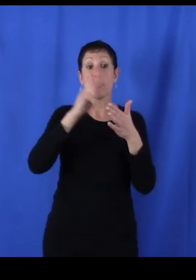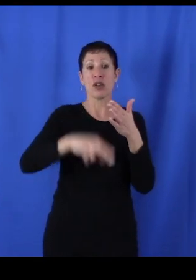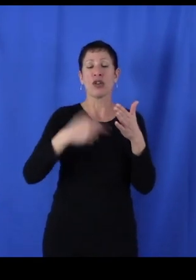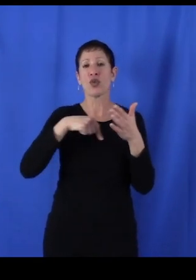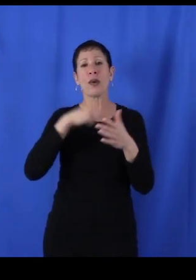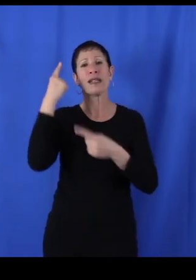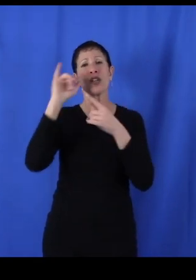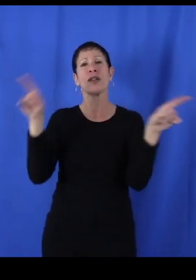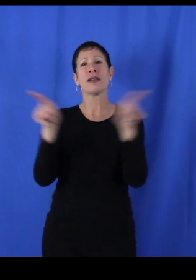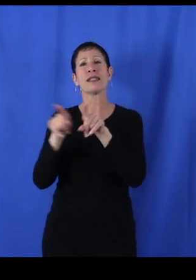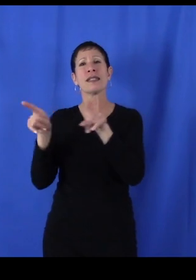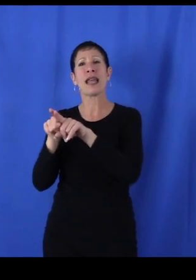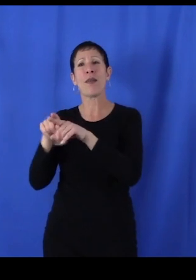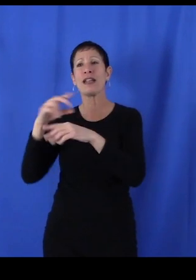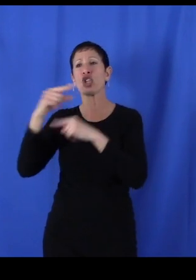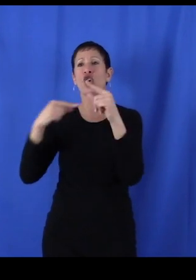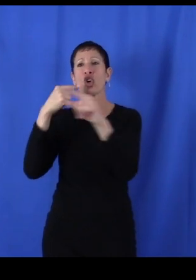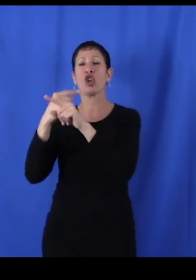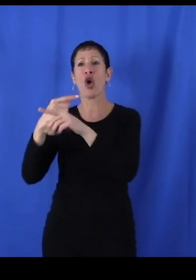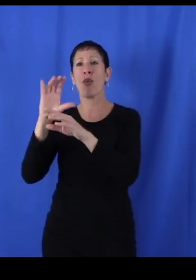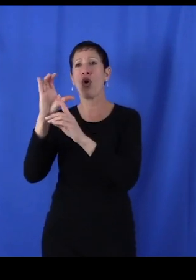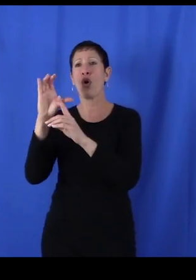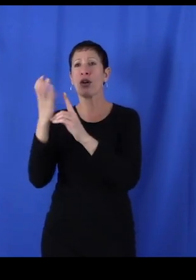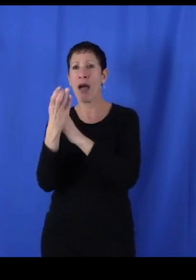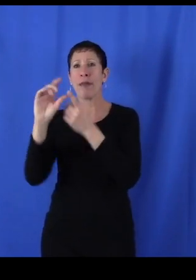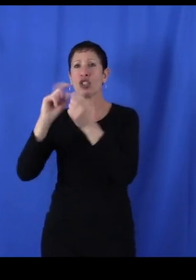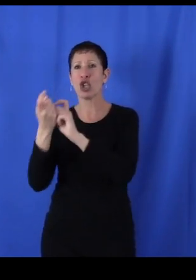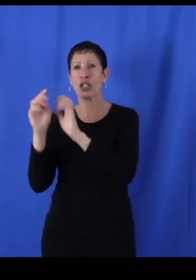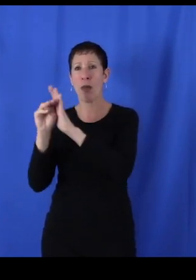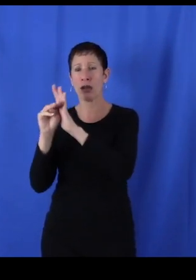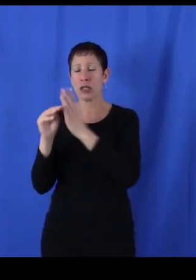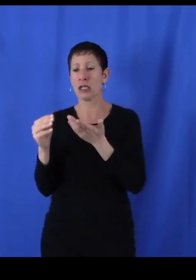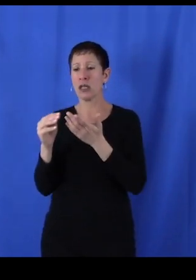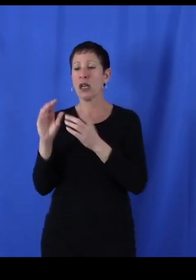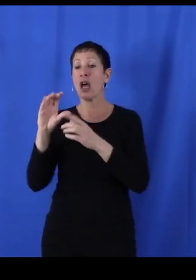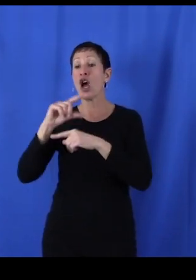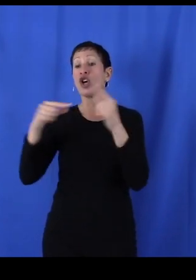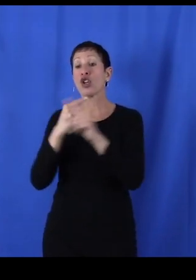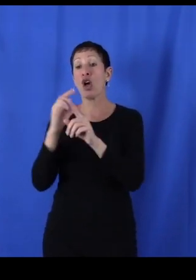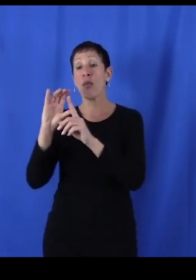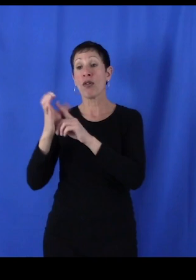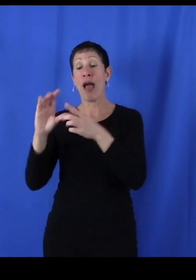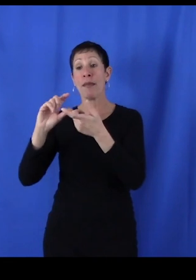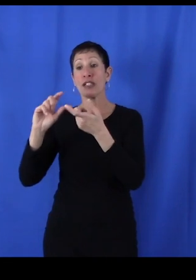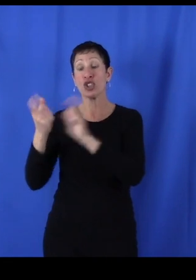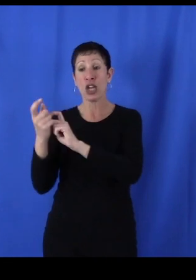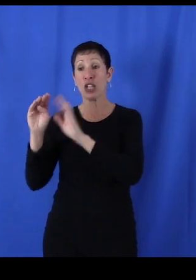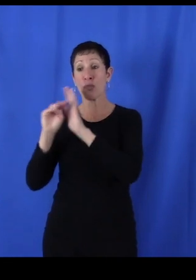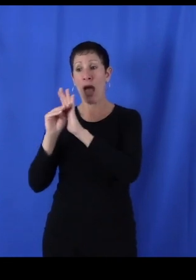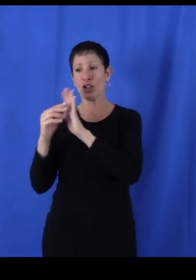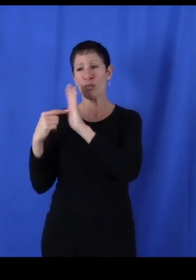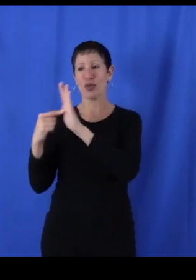change models? Right? So think of what global climate change models seek to do. Right? They portray a future we don't